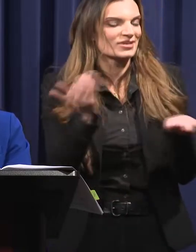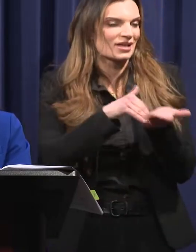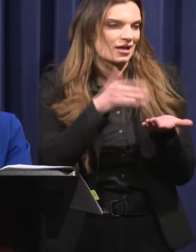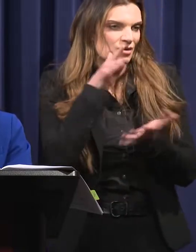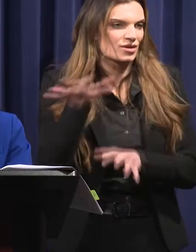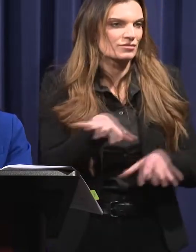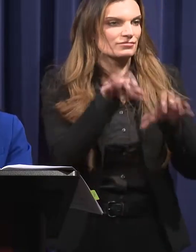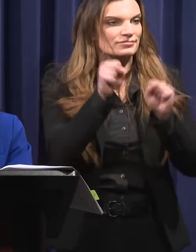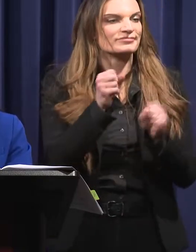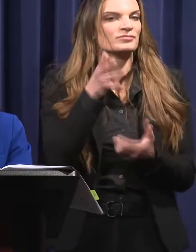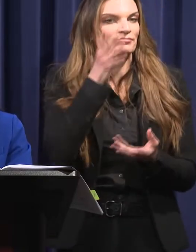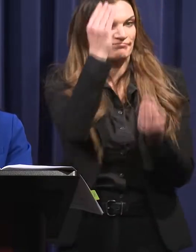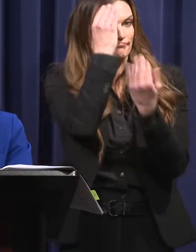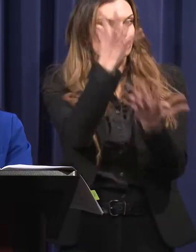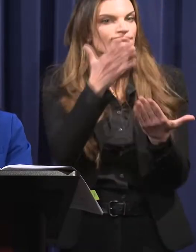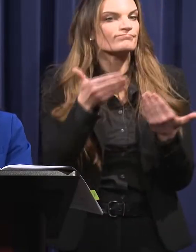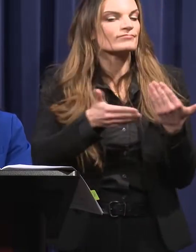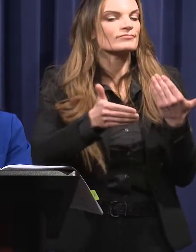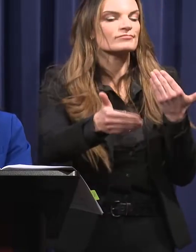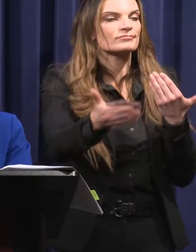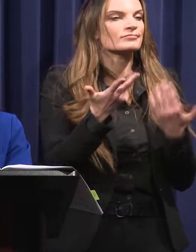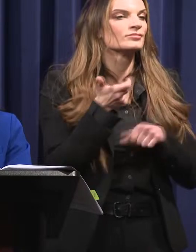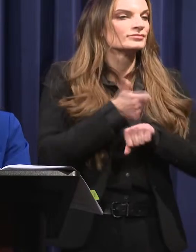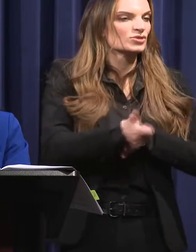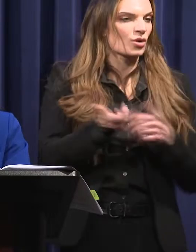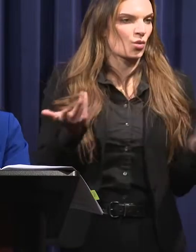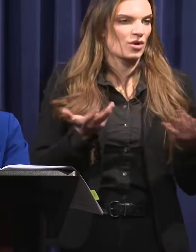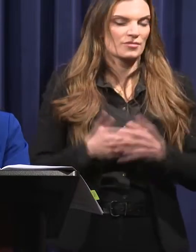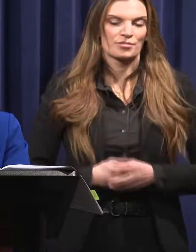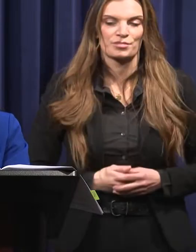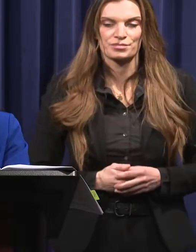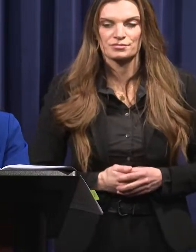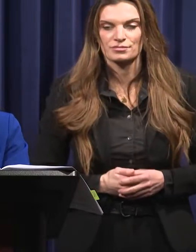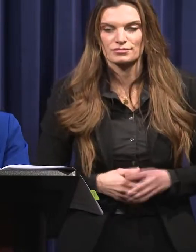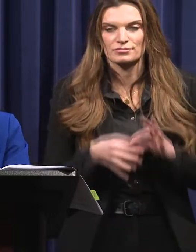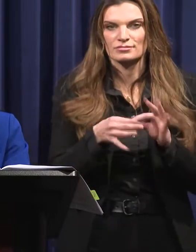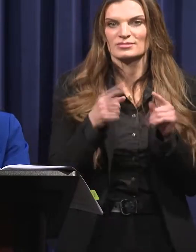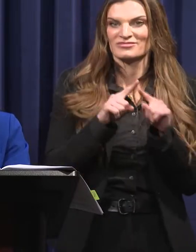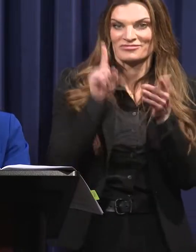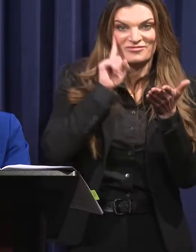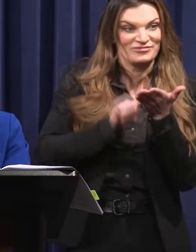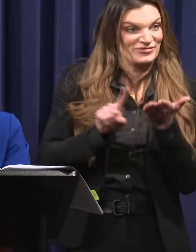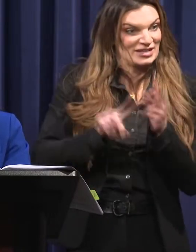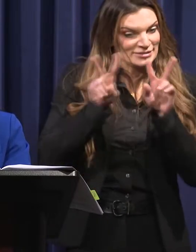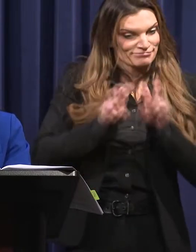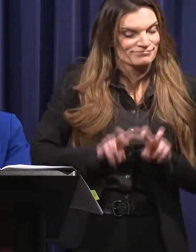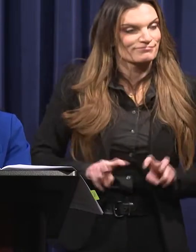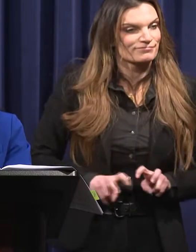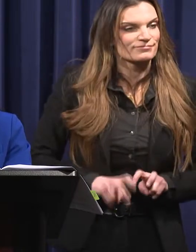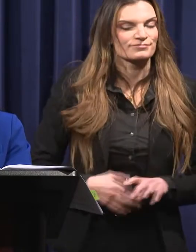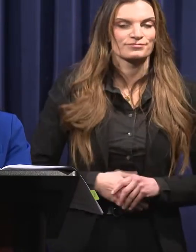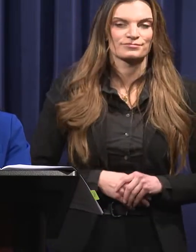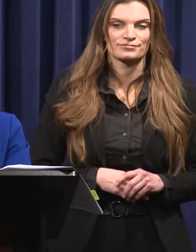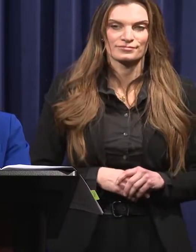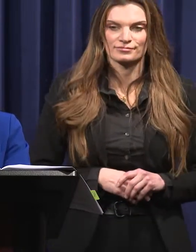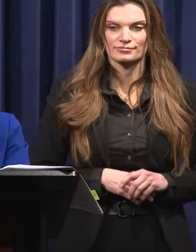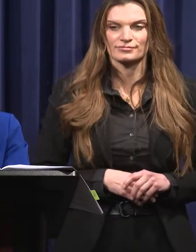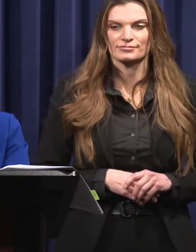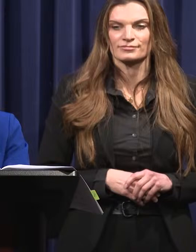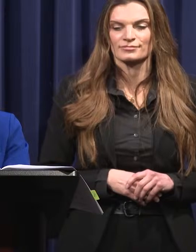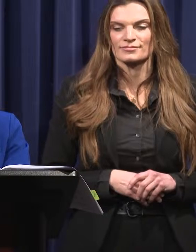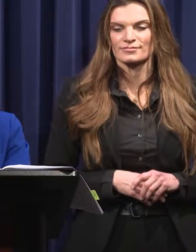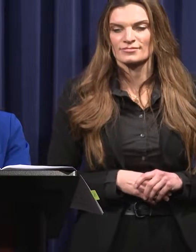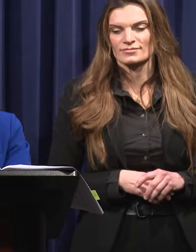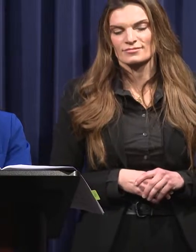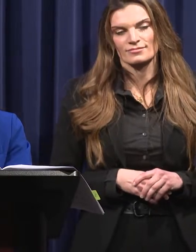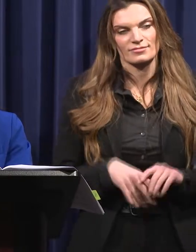with further charging decisions and further fruits of our investigative efforts. But again, it is the evidence that